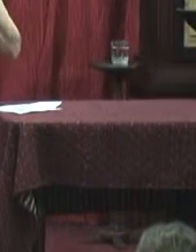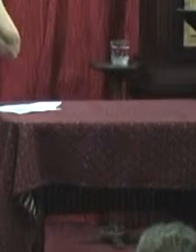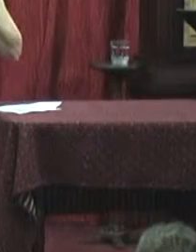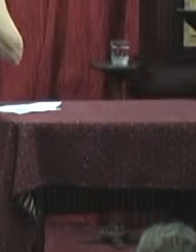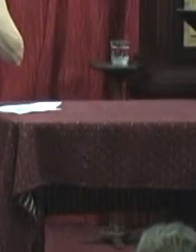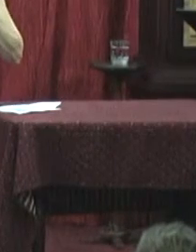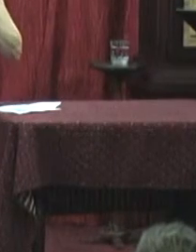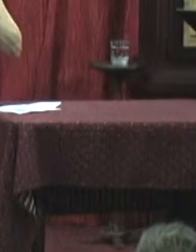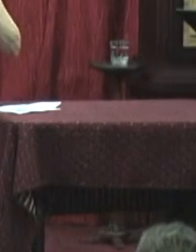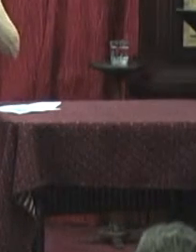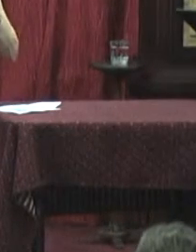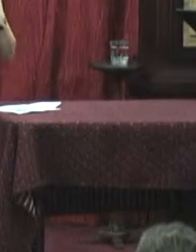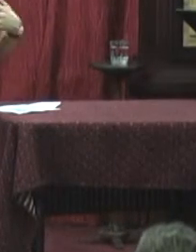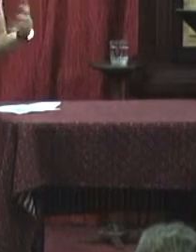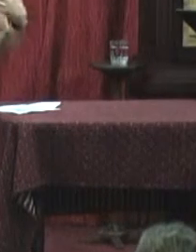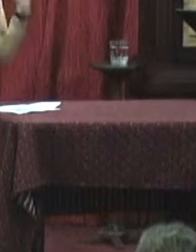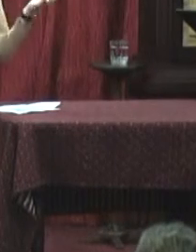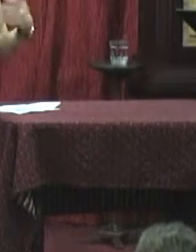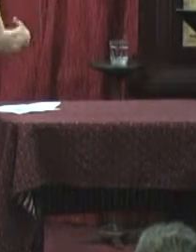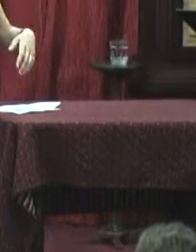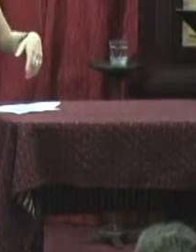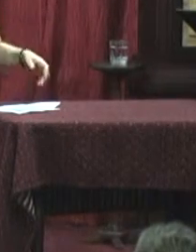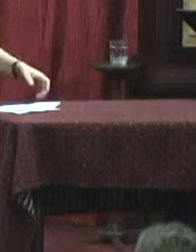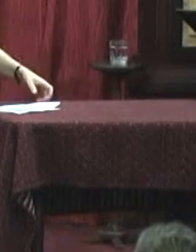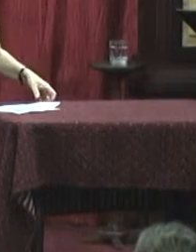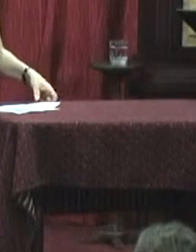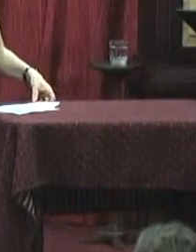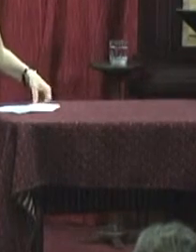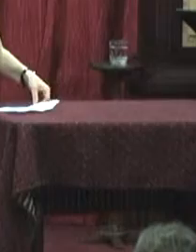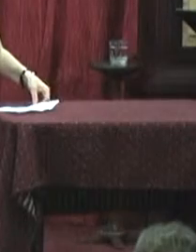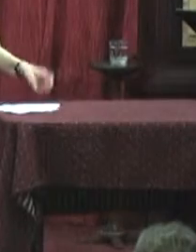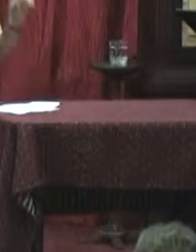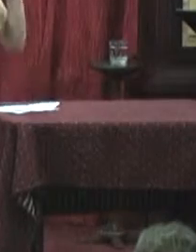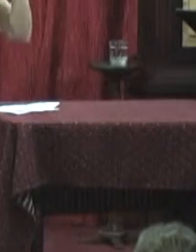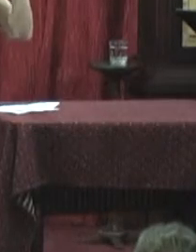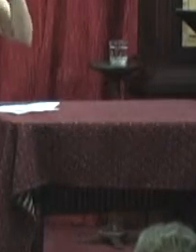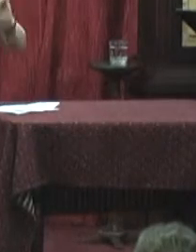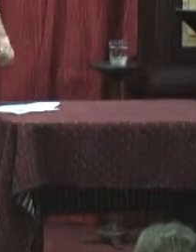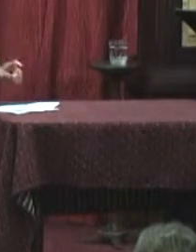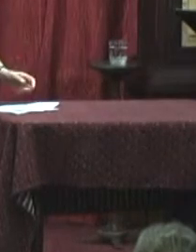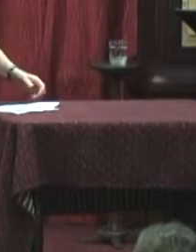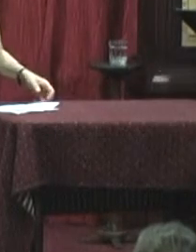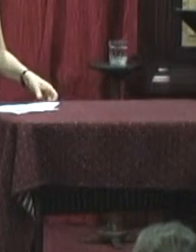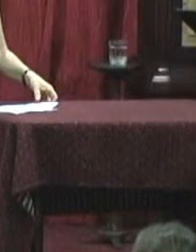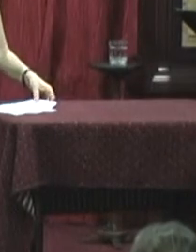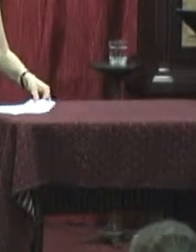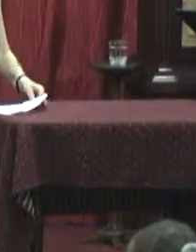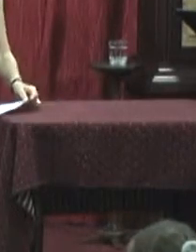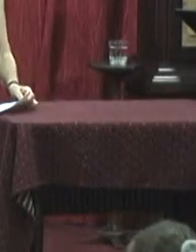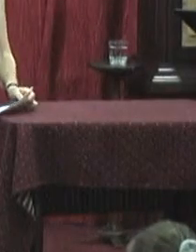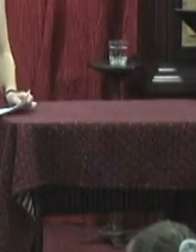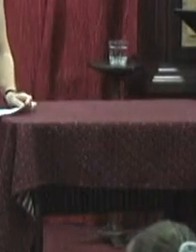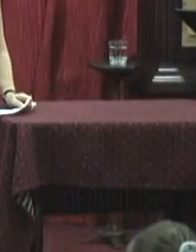And pardon my voice, I'm just getting over whatever it is I had, past tense.